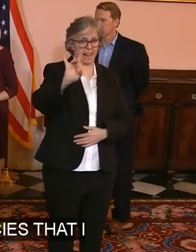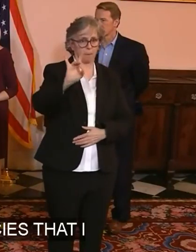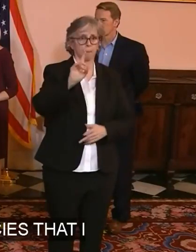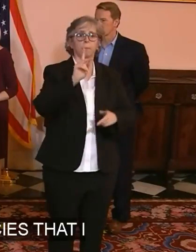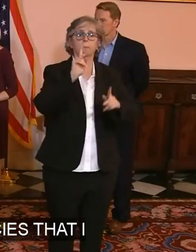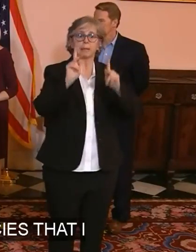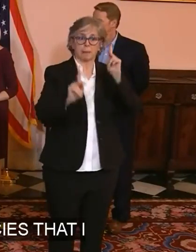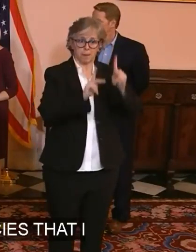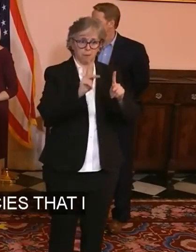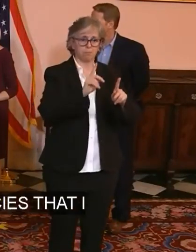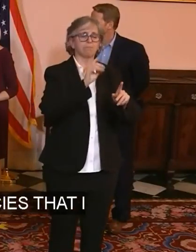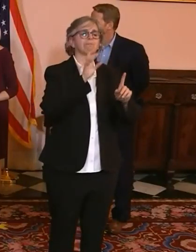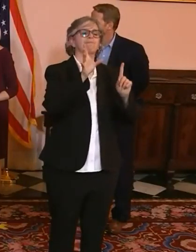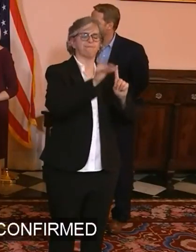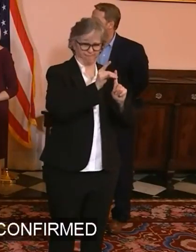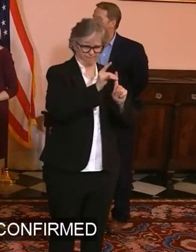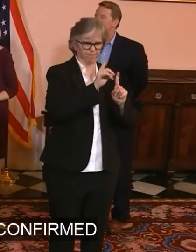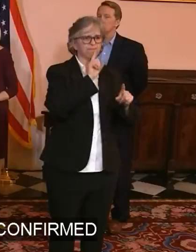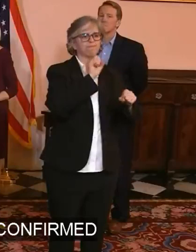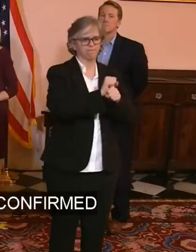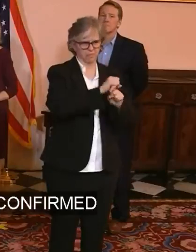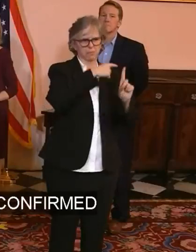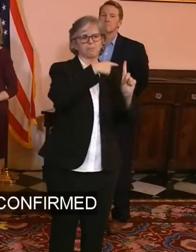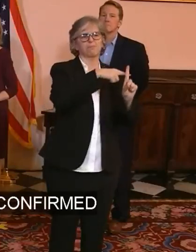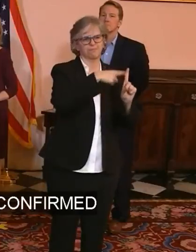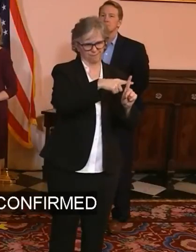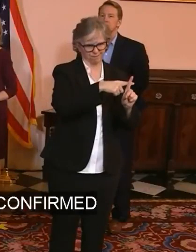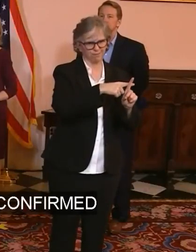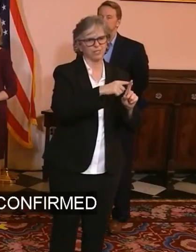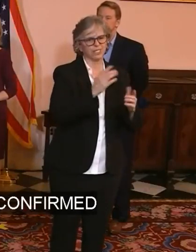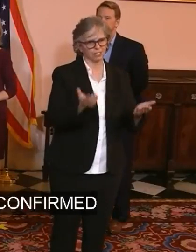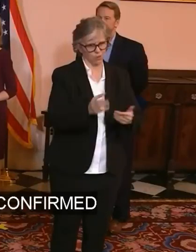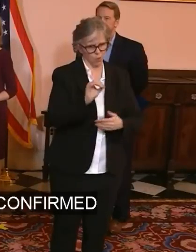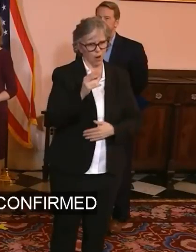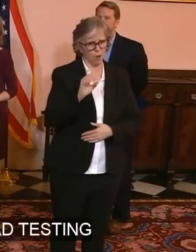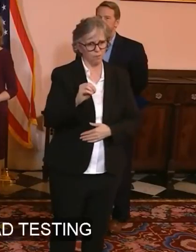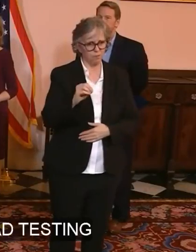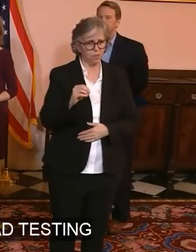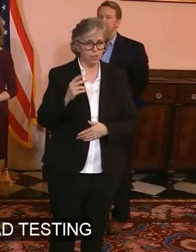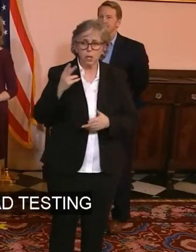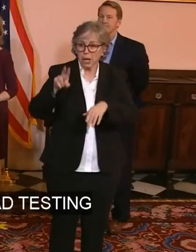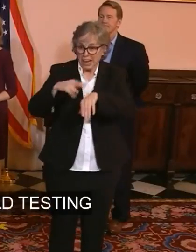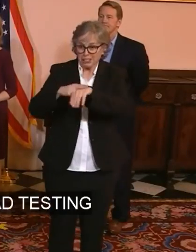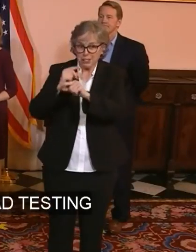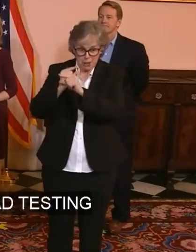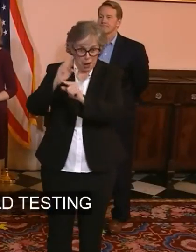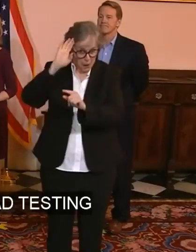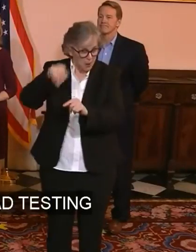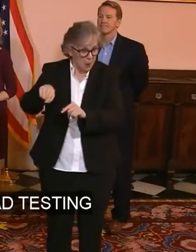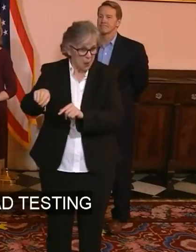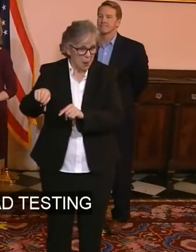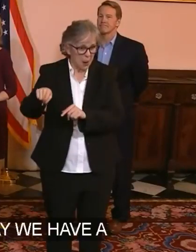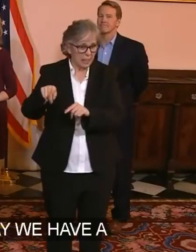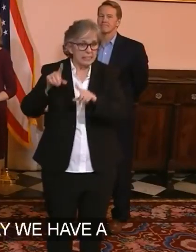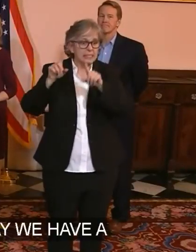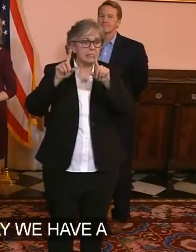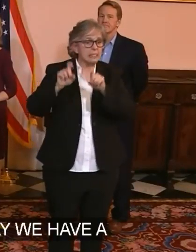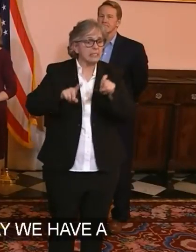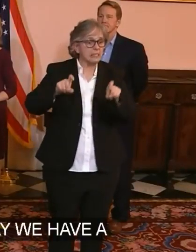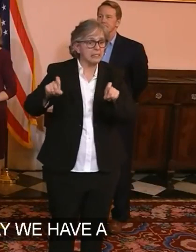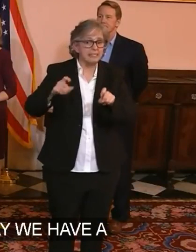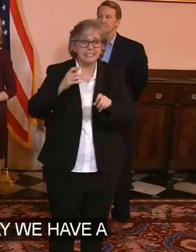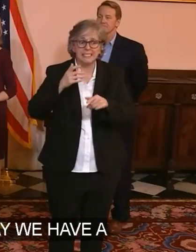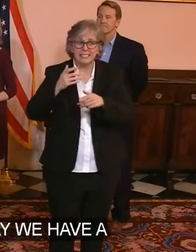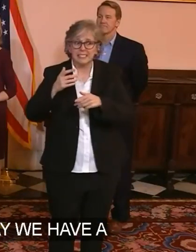until recently, and as you're hearing in all the national news channels today, we have a shortage of tests. we are having